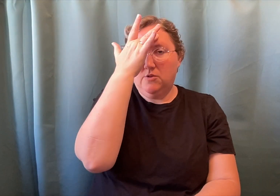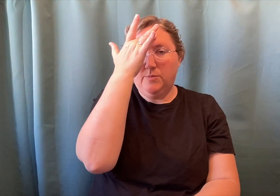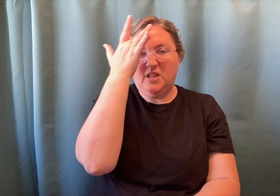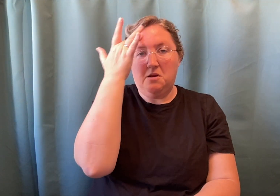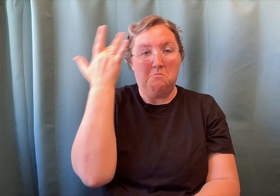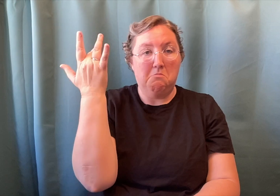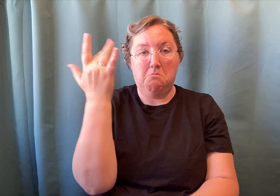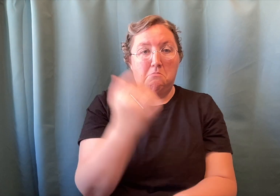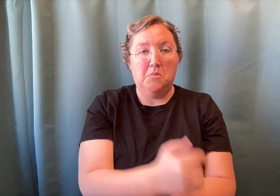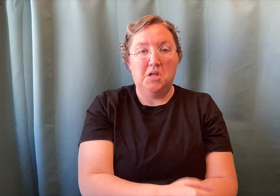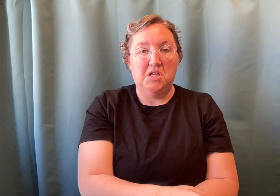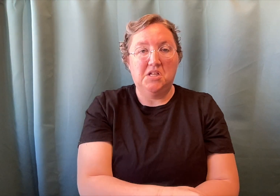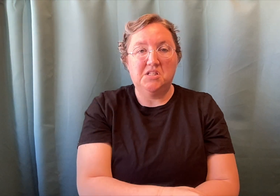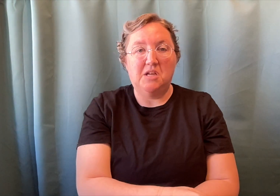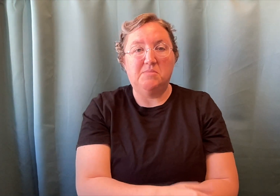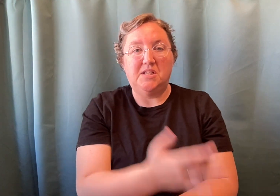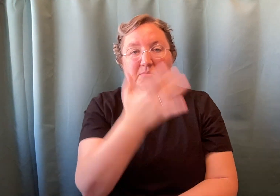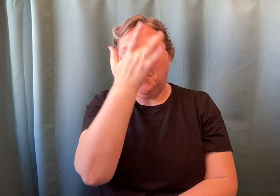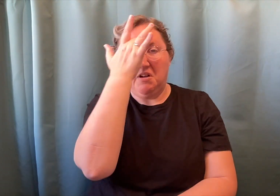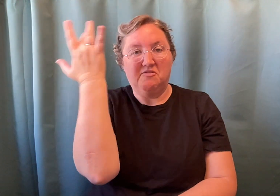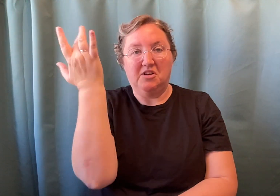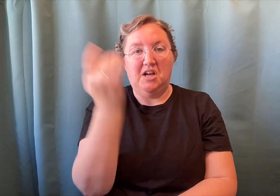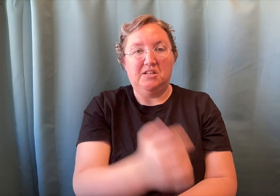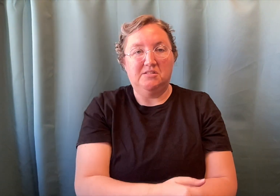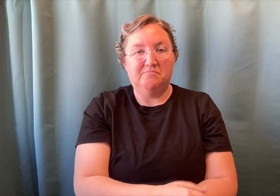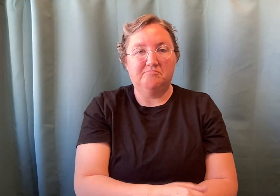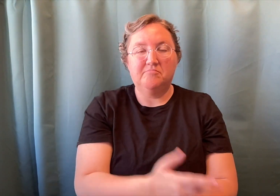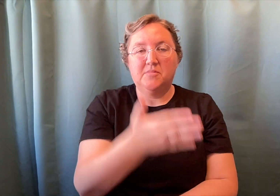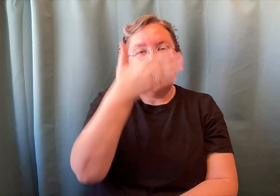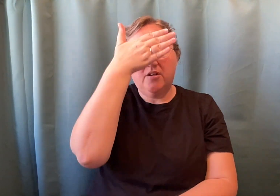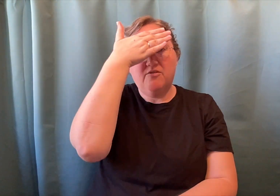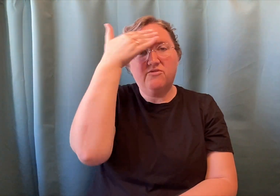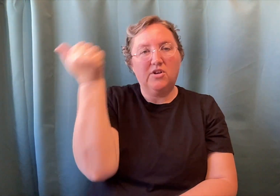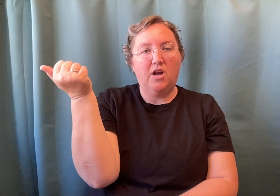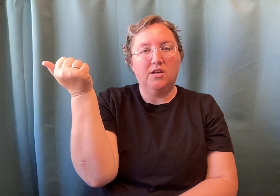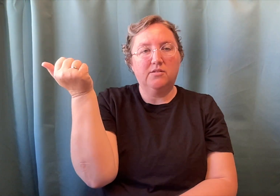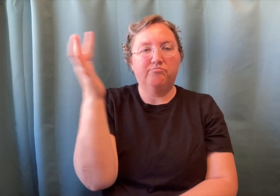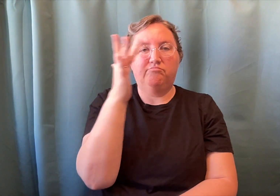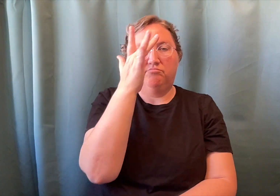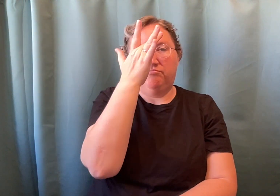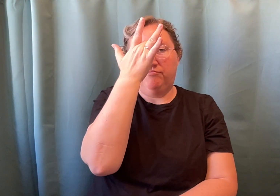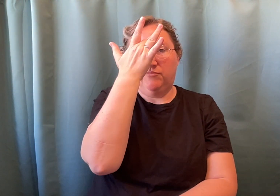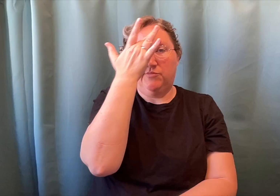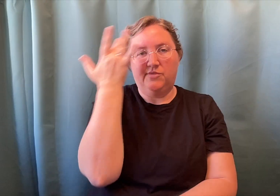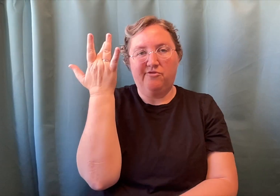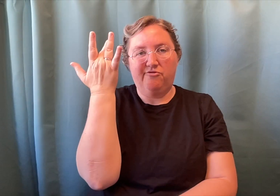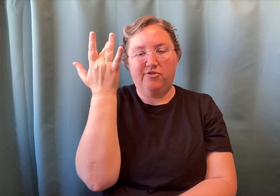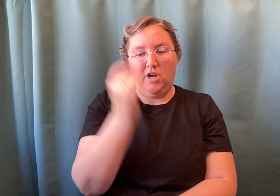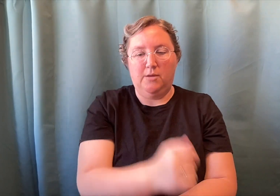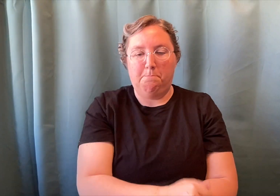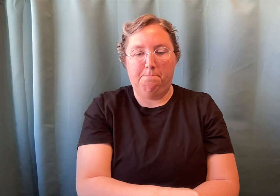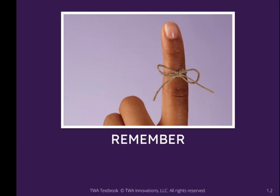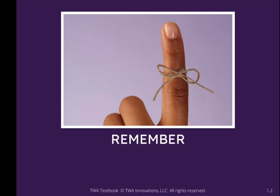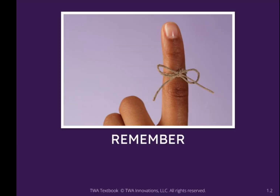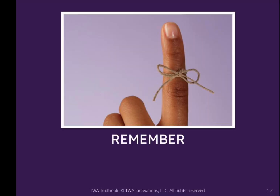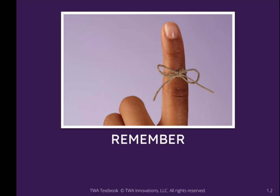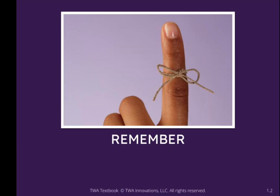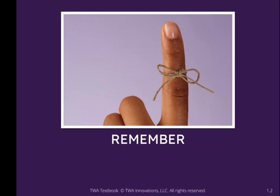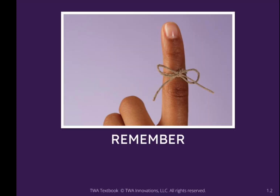I'm saying it's empty up there. I forgot. Forgot. Forgot.